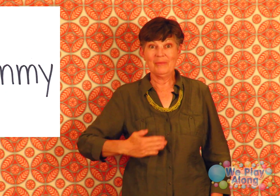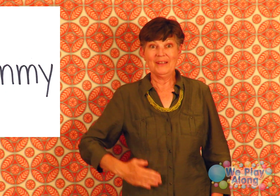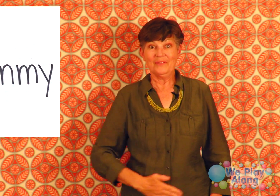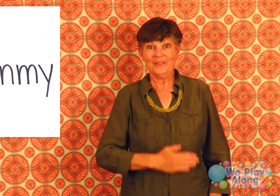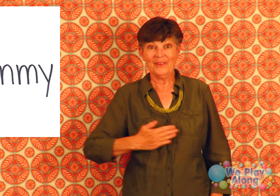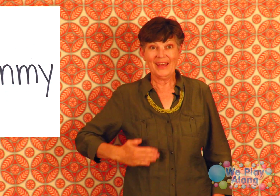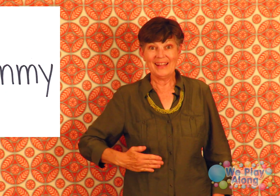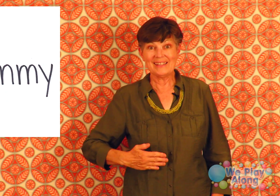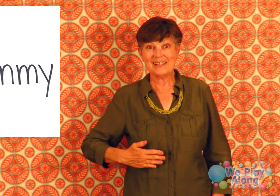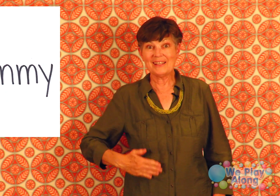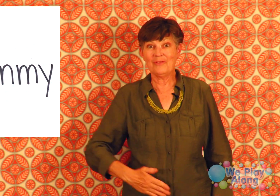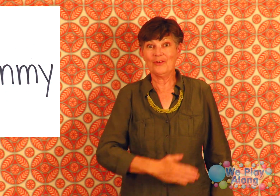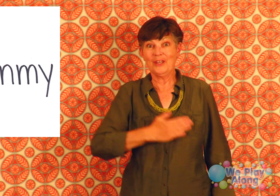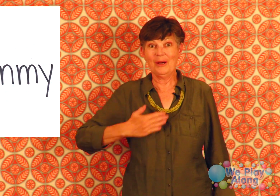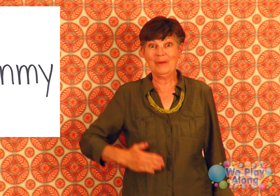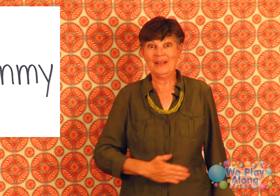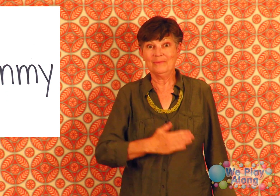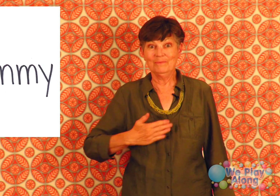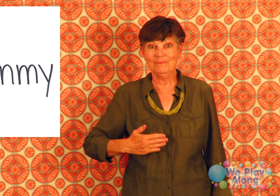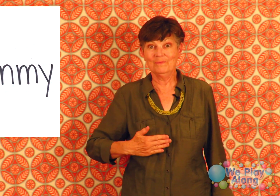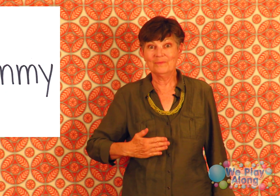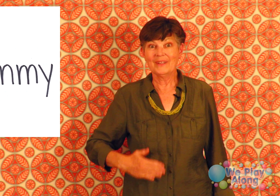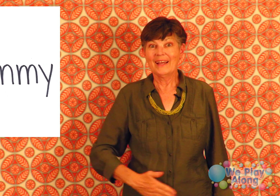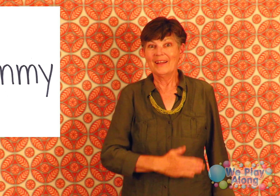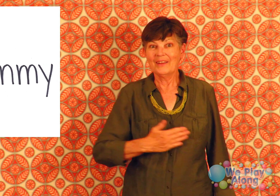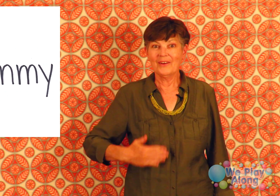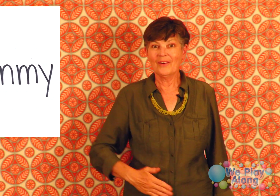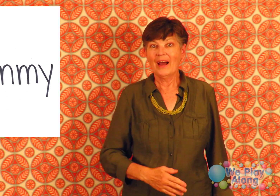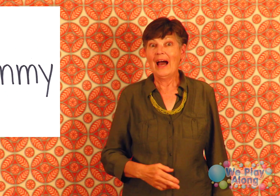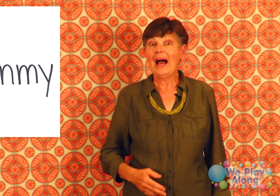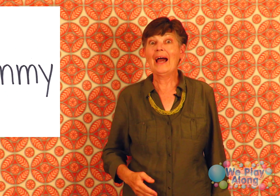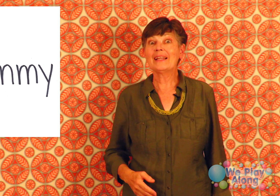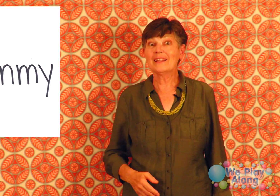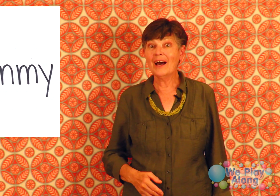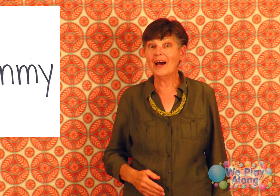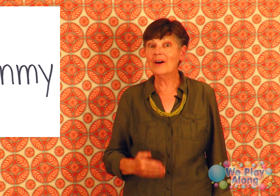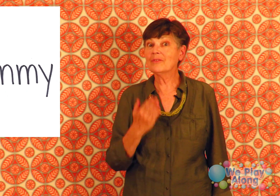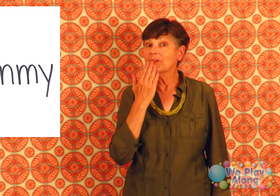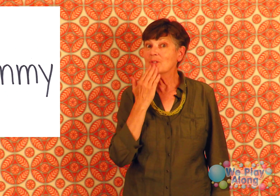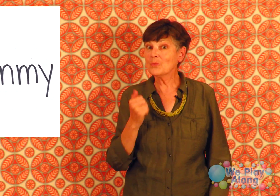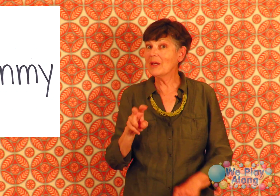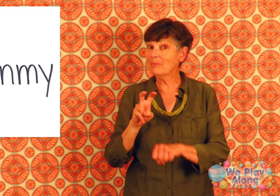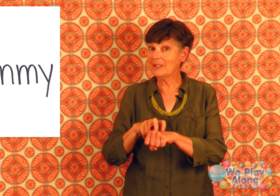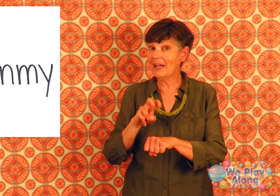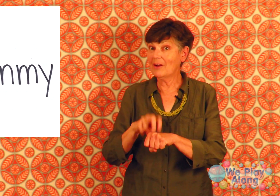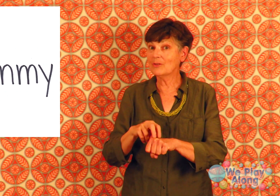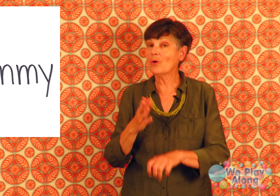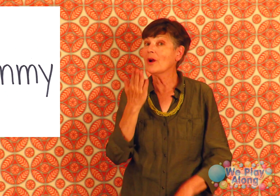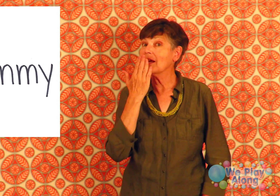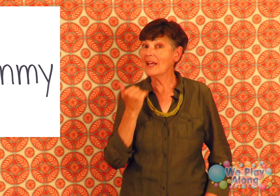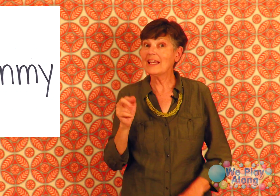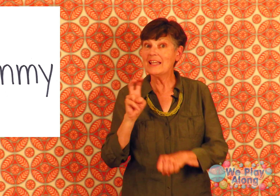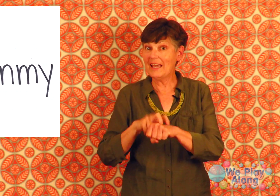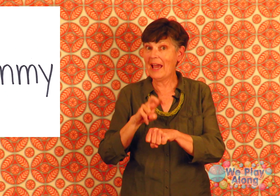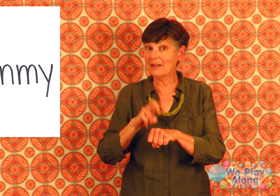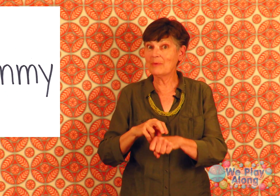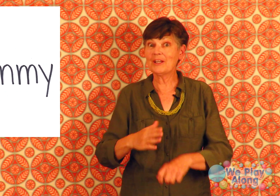tummy. Okay, this is a sign for yummy. You know, I love sweet potatoes or yams because